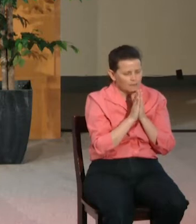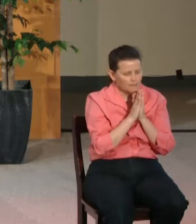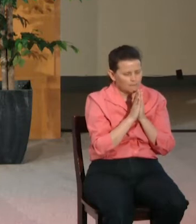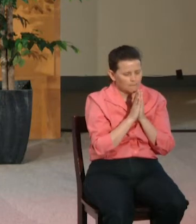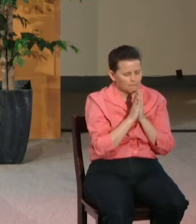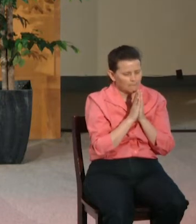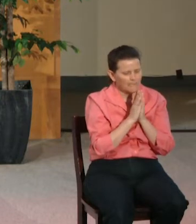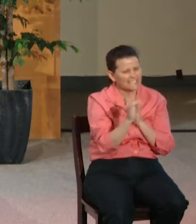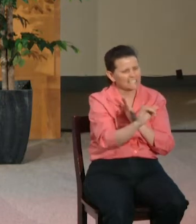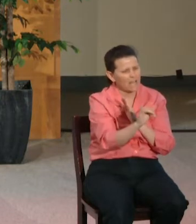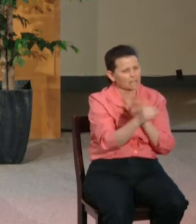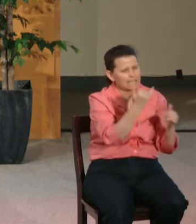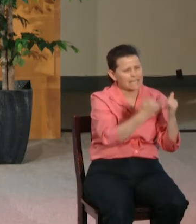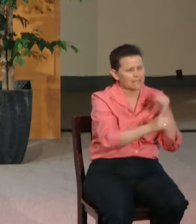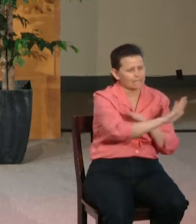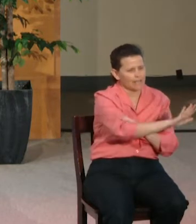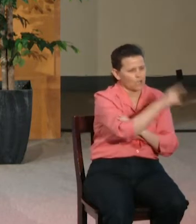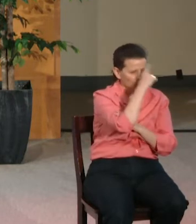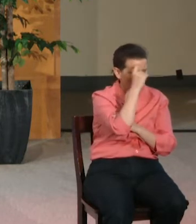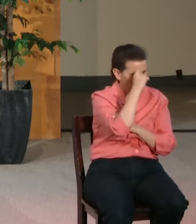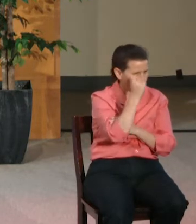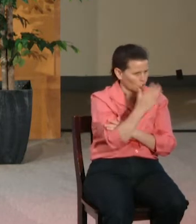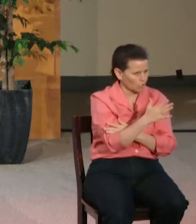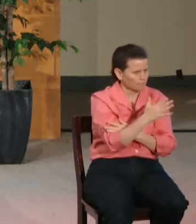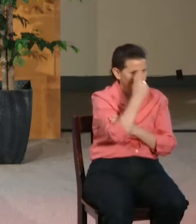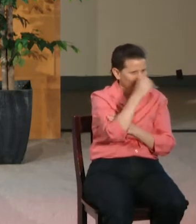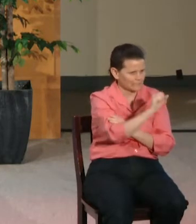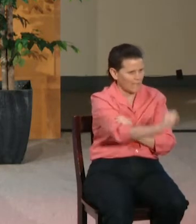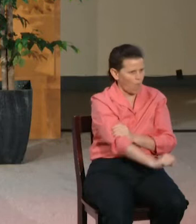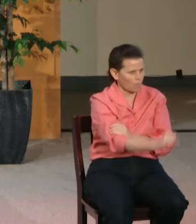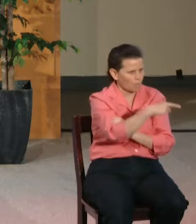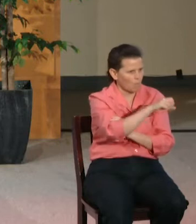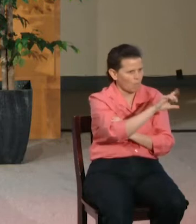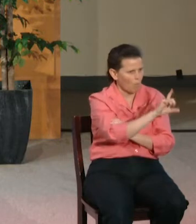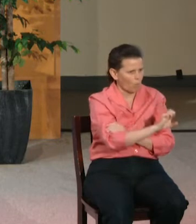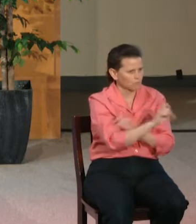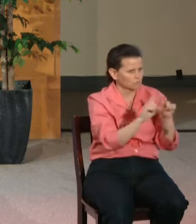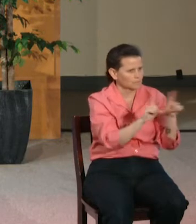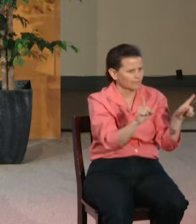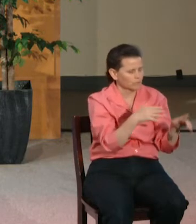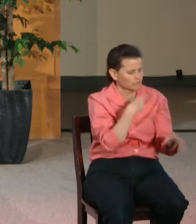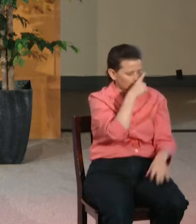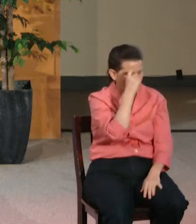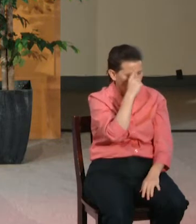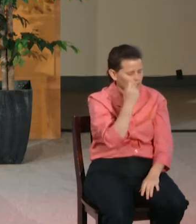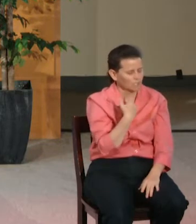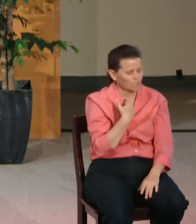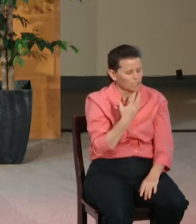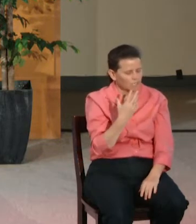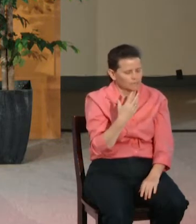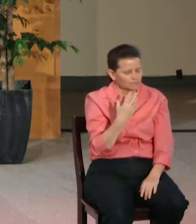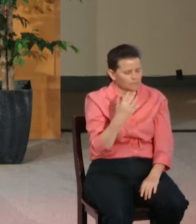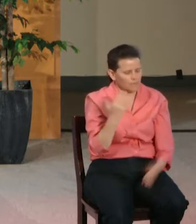the equivalent of their summer. But it's like, you know, South Pole kind of summer, so it's a much different kind of summer than we've got. But there